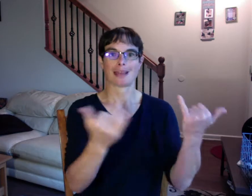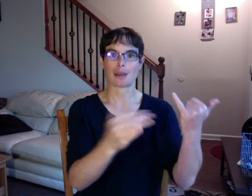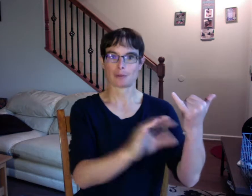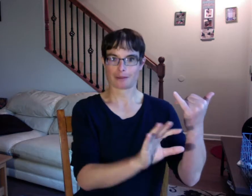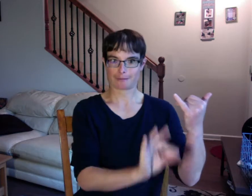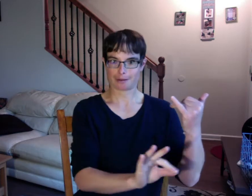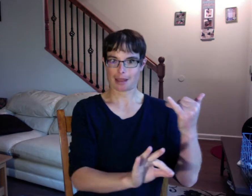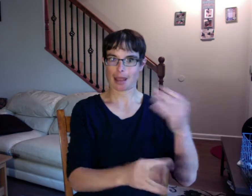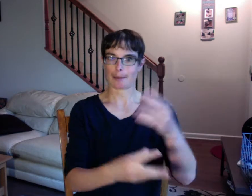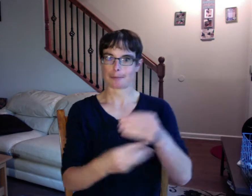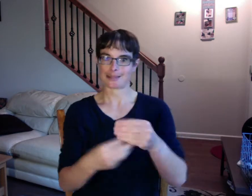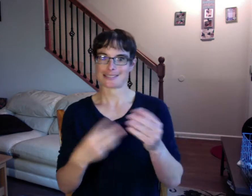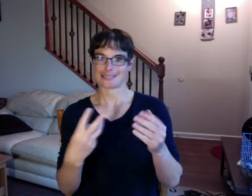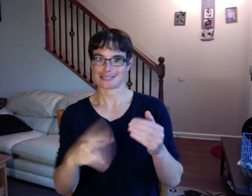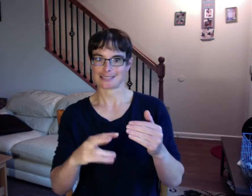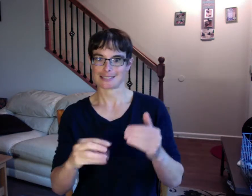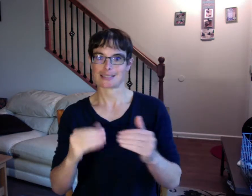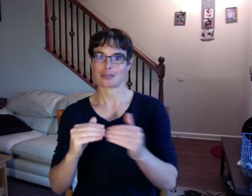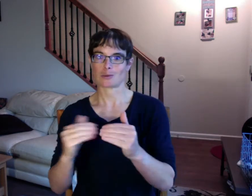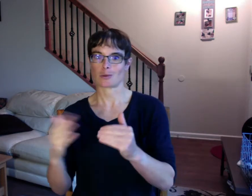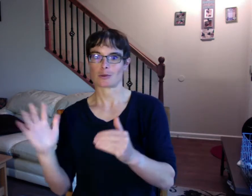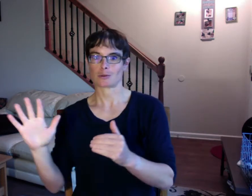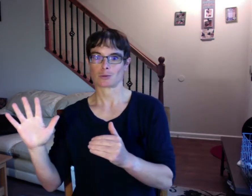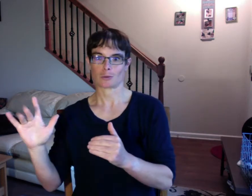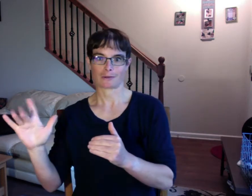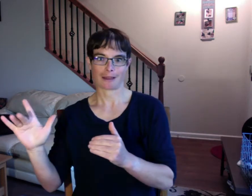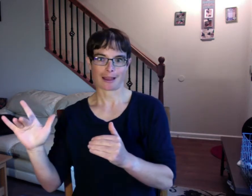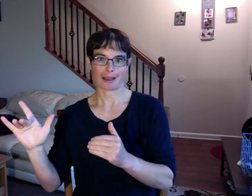equals 25. And what is the square root of 25?